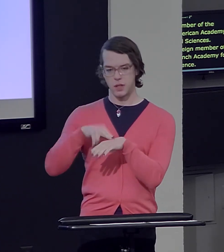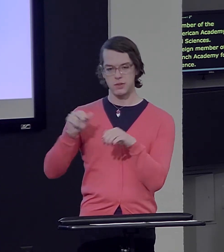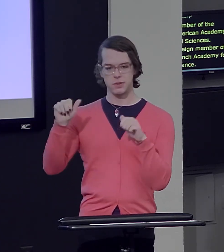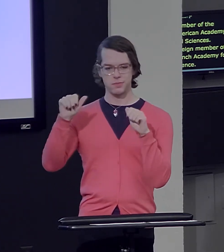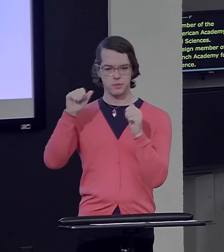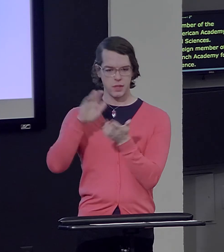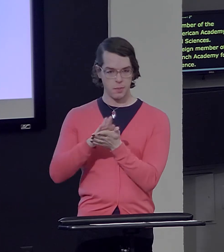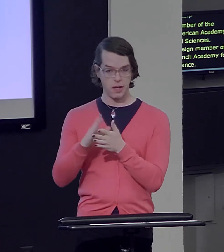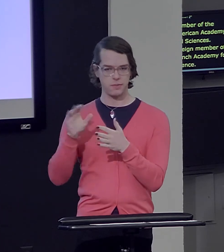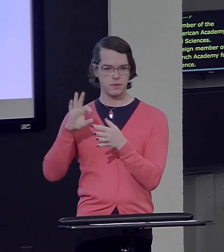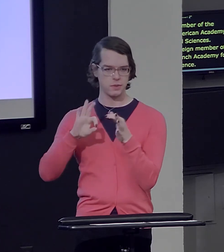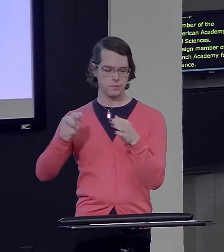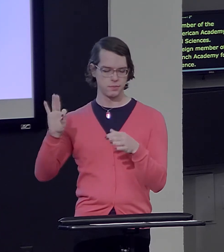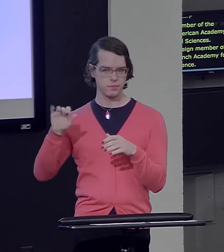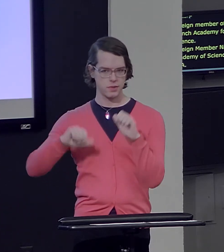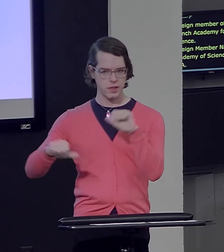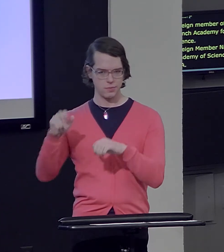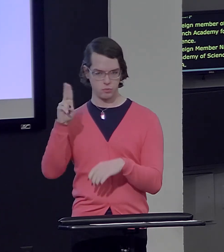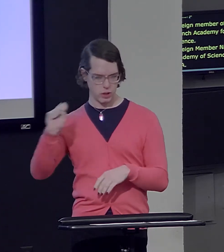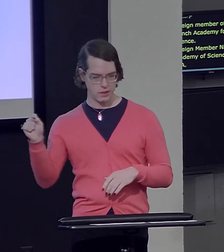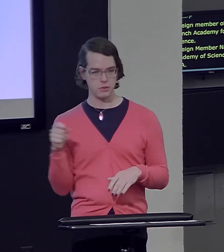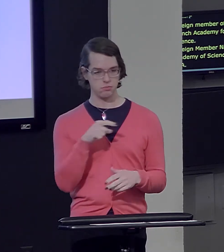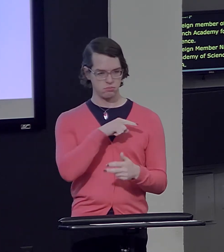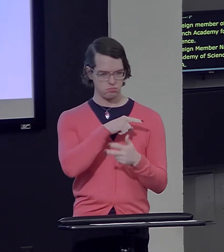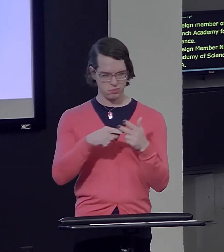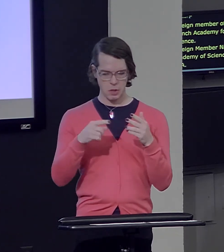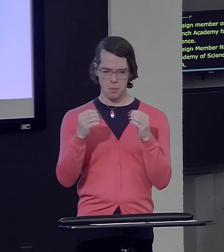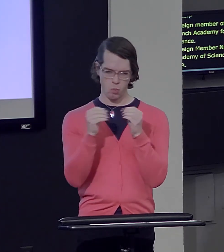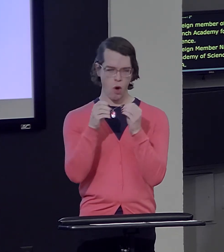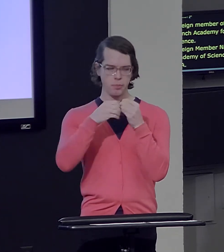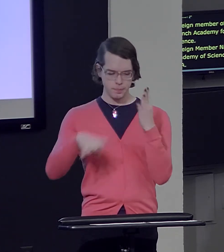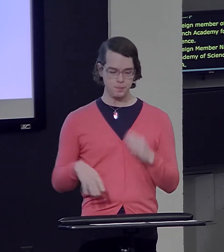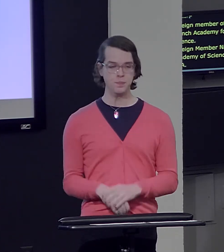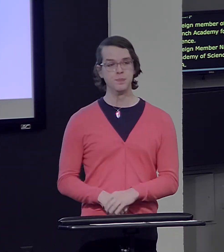foreign member National Academy of Sciences.